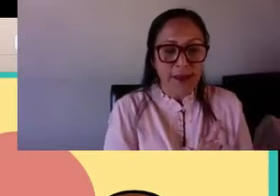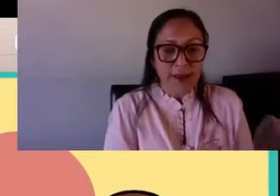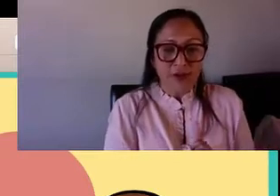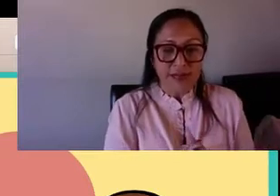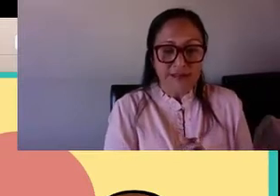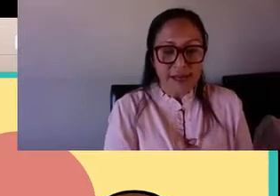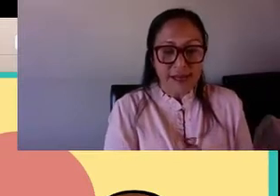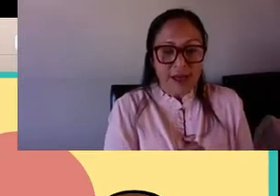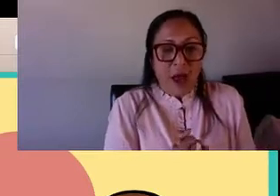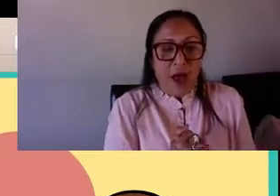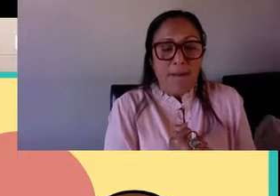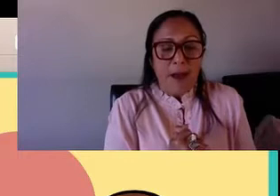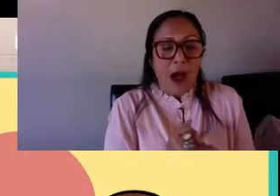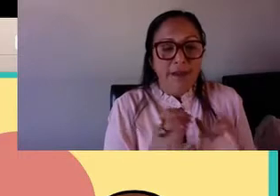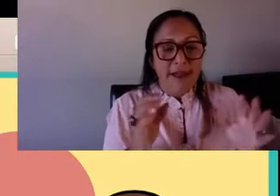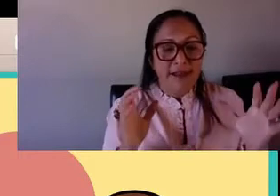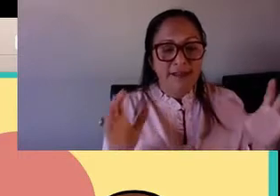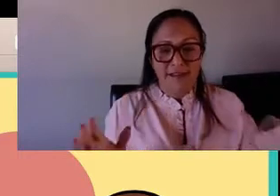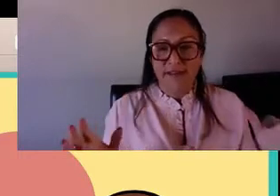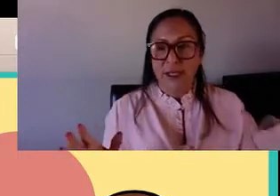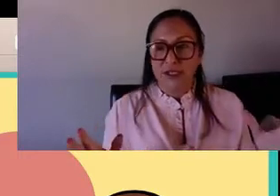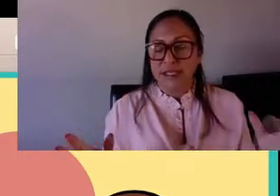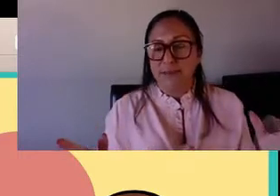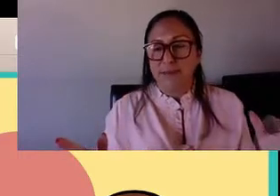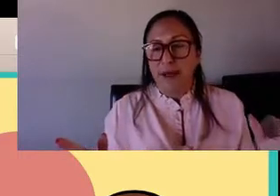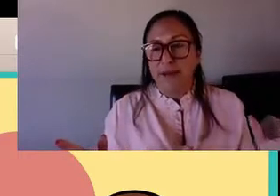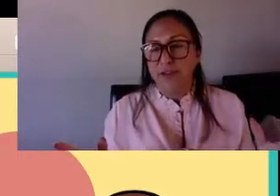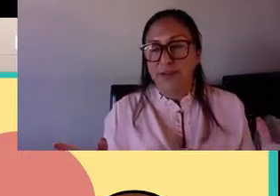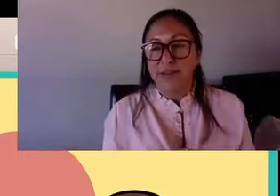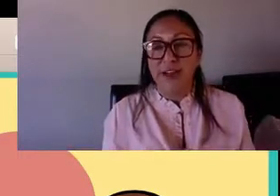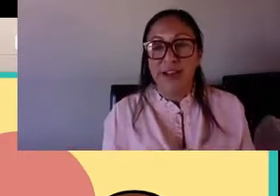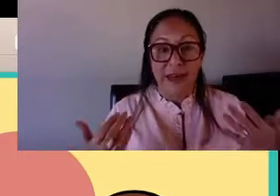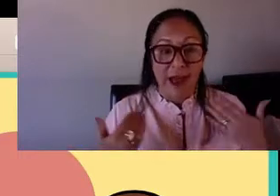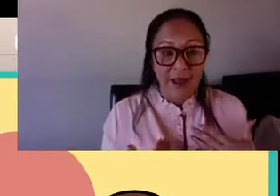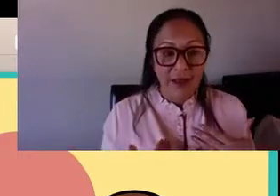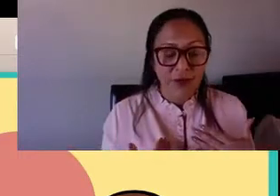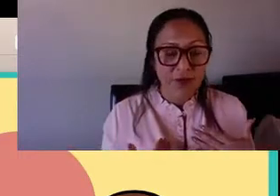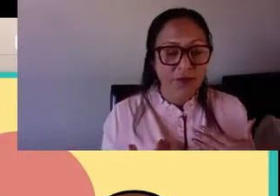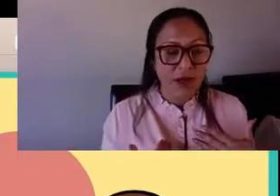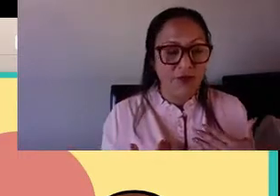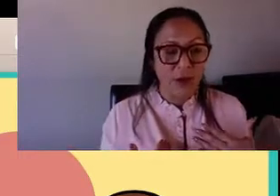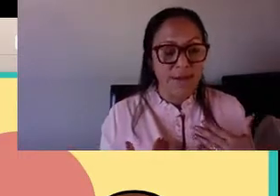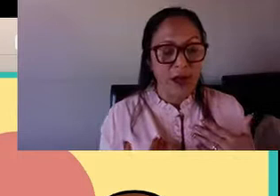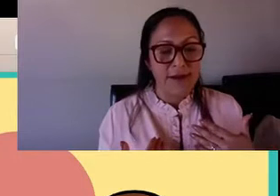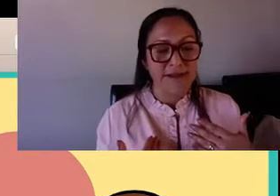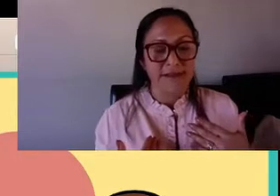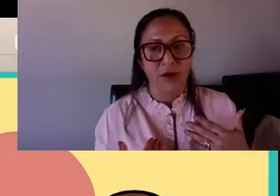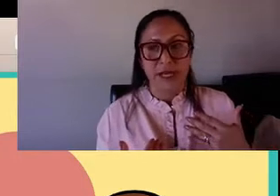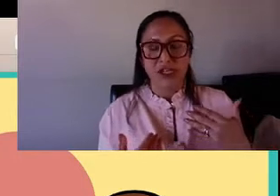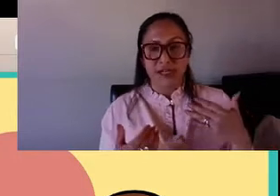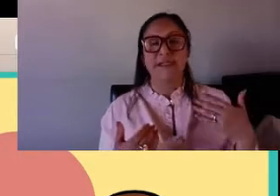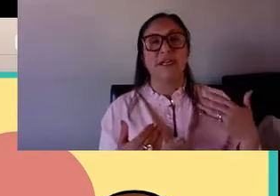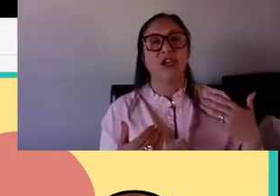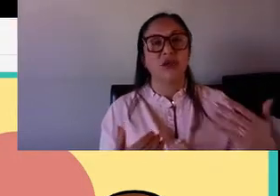Okay, so let's see. Um, I think this is a special tip specifically that I use. So I'm not